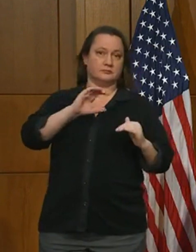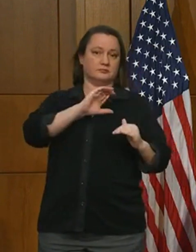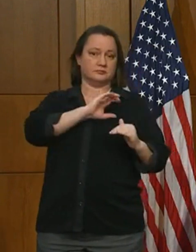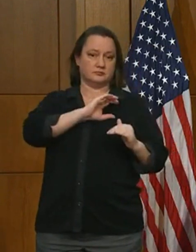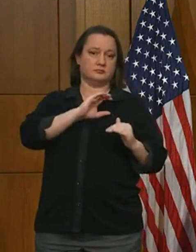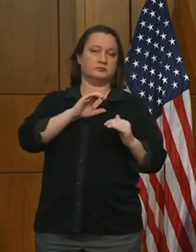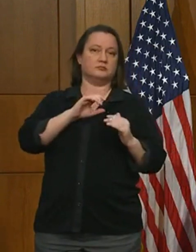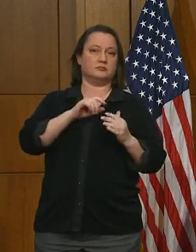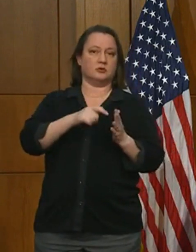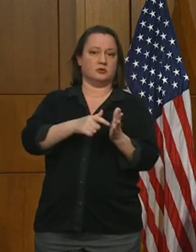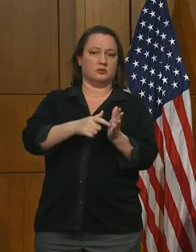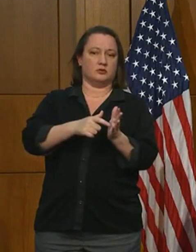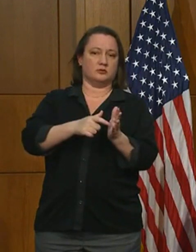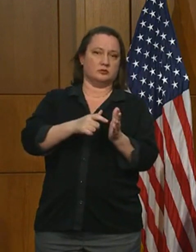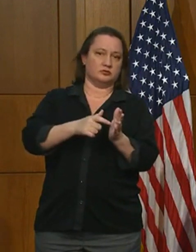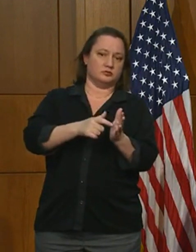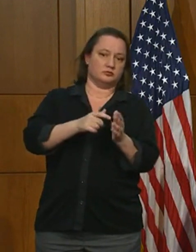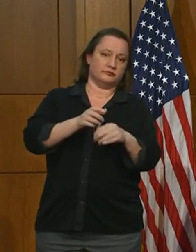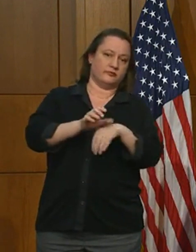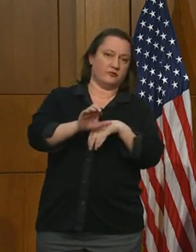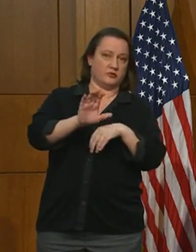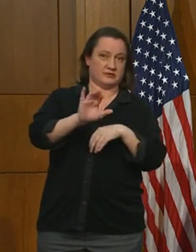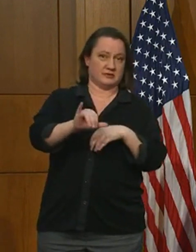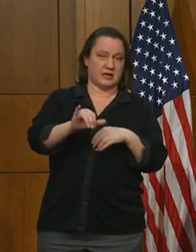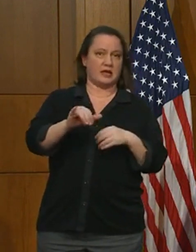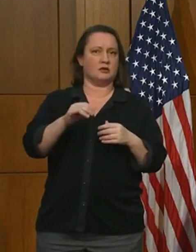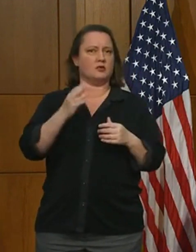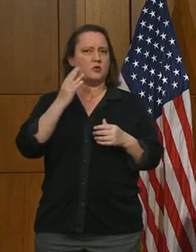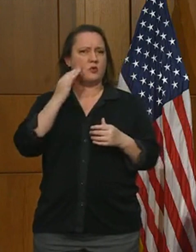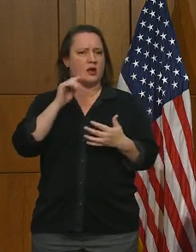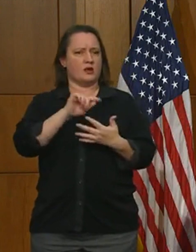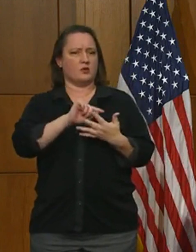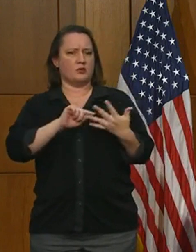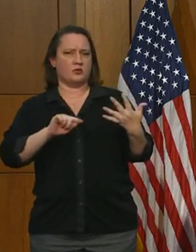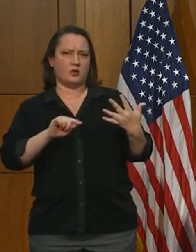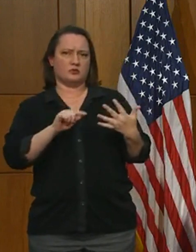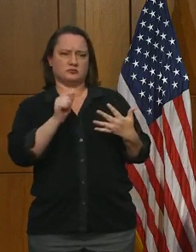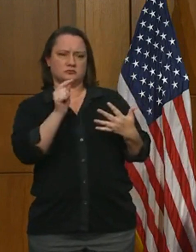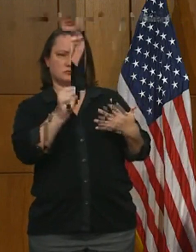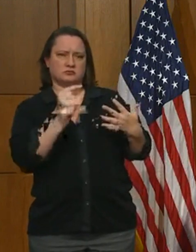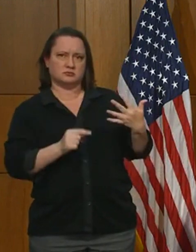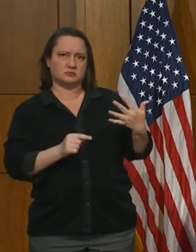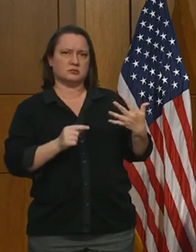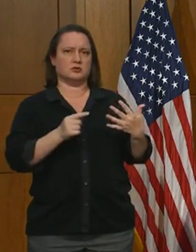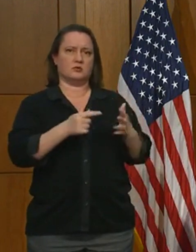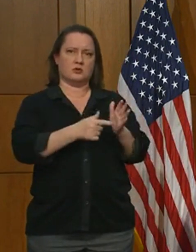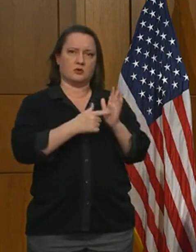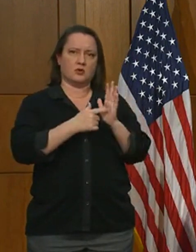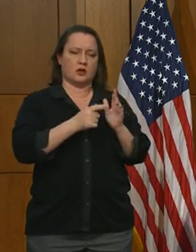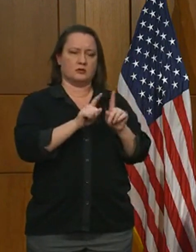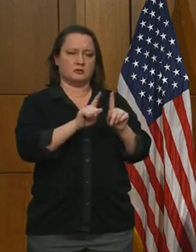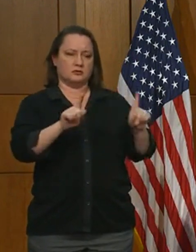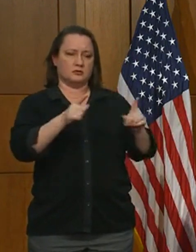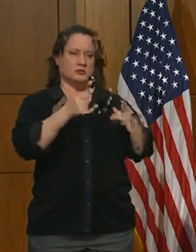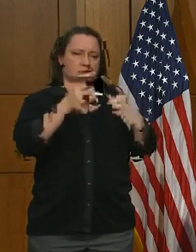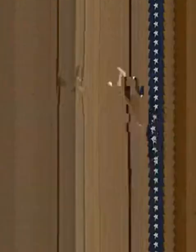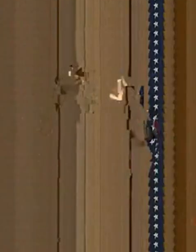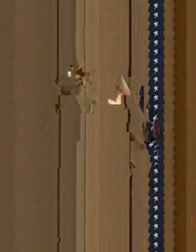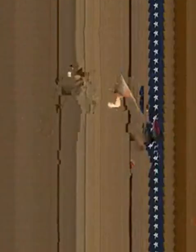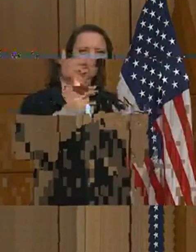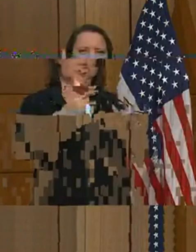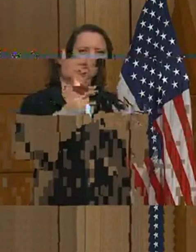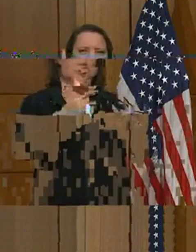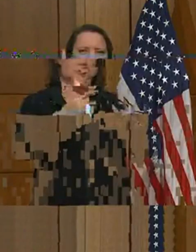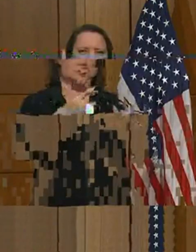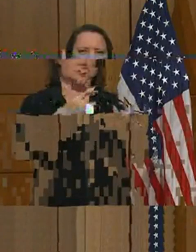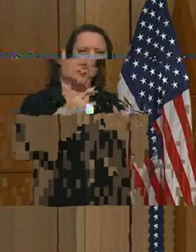but not other places that you have allowed to stay open throughout the pandemic, like offices, construction sites, industrial, and other